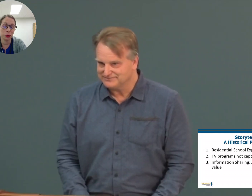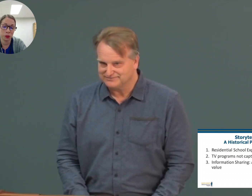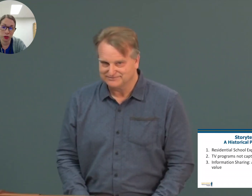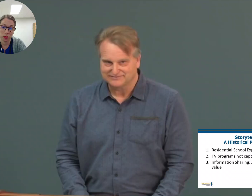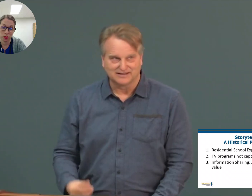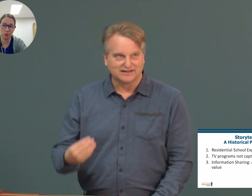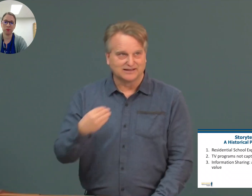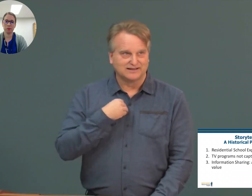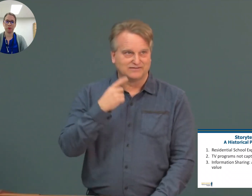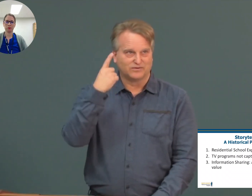stories with them.